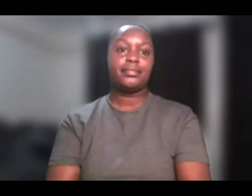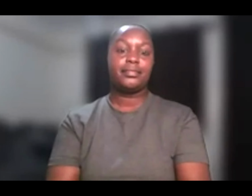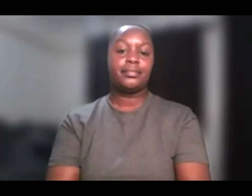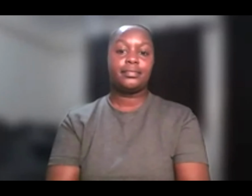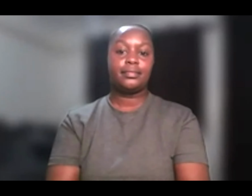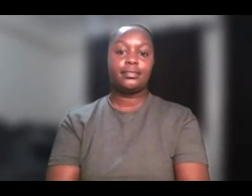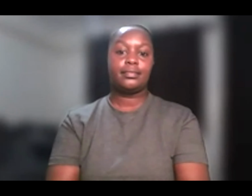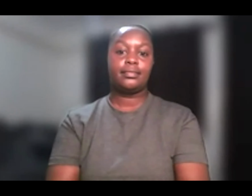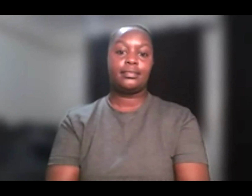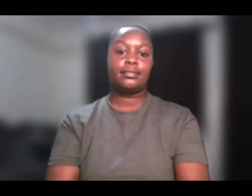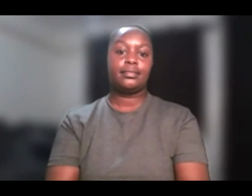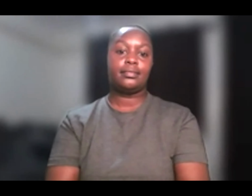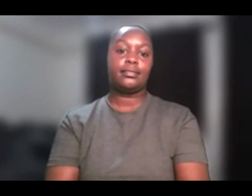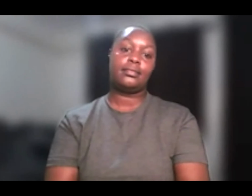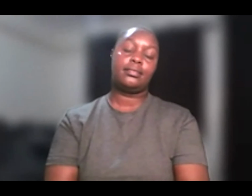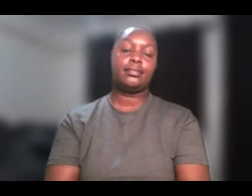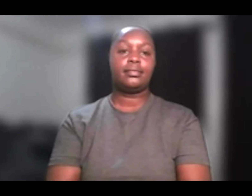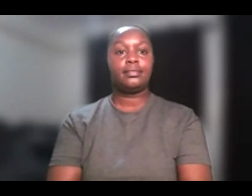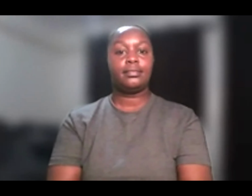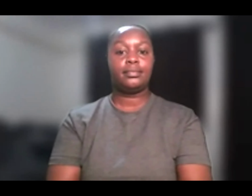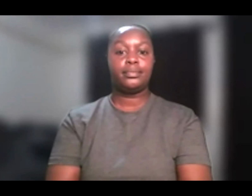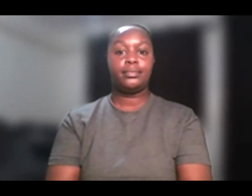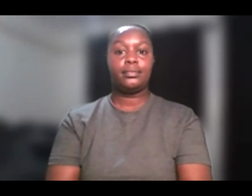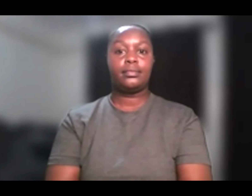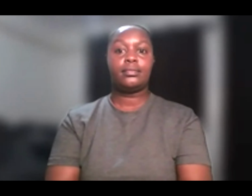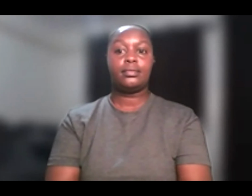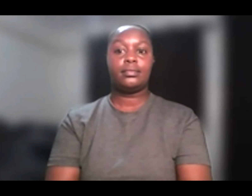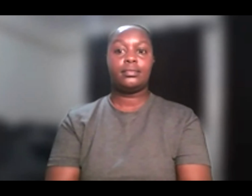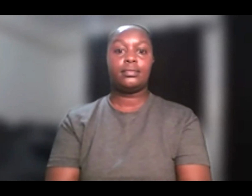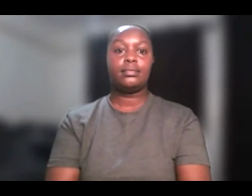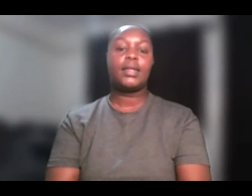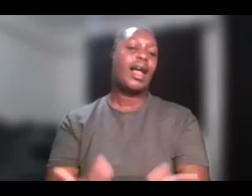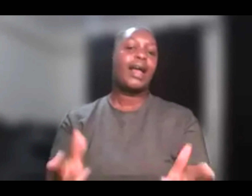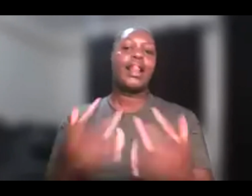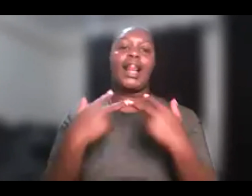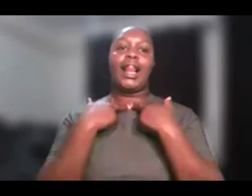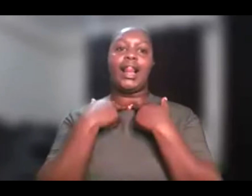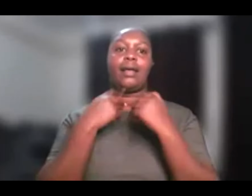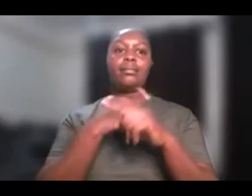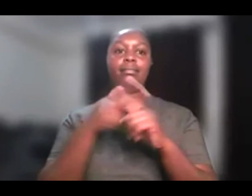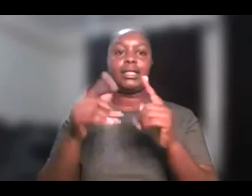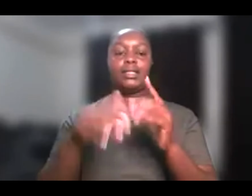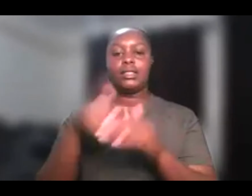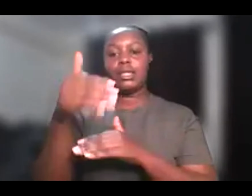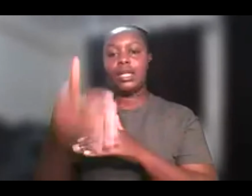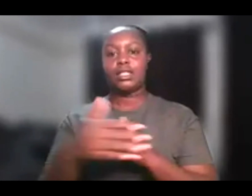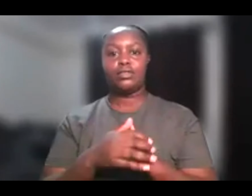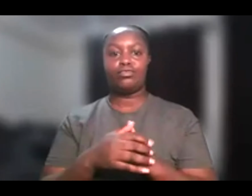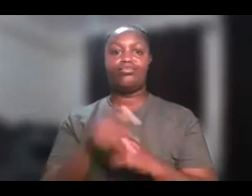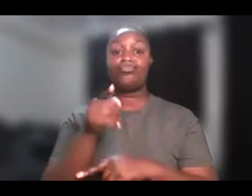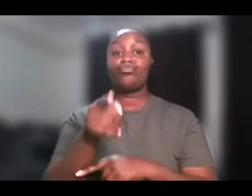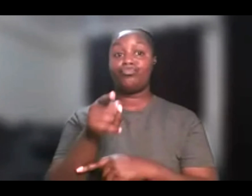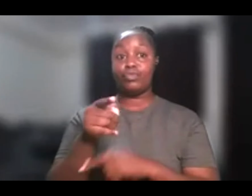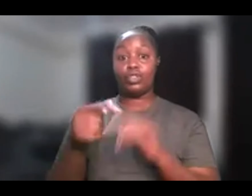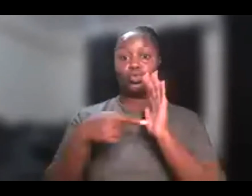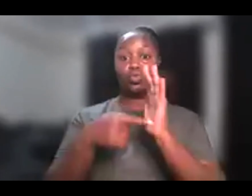As we don't have a lot of time, I will move forward. So here is a screenshot of our platform landing, and you can see